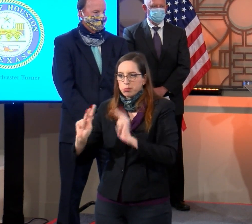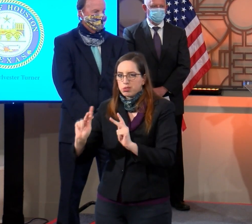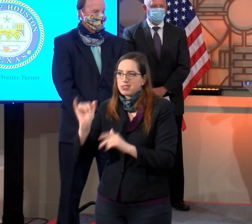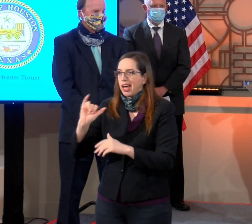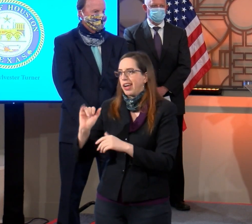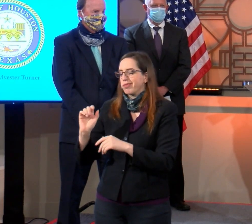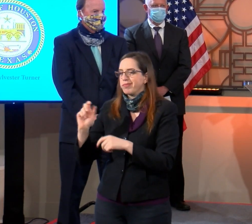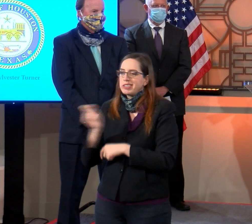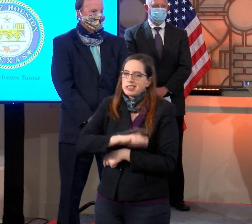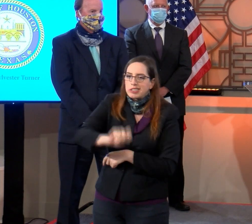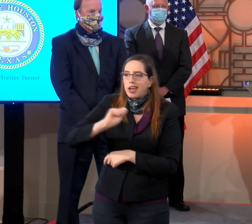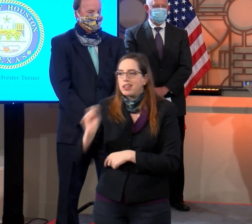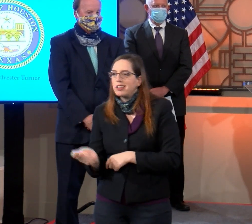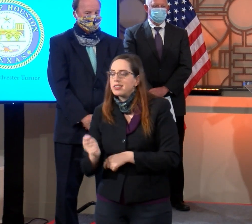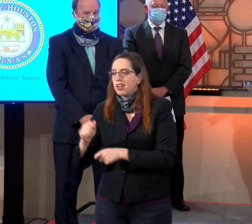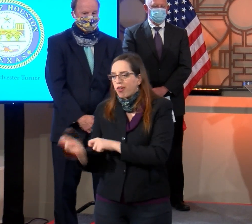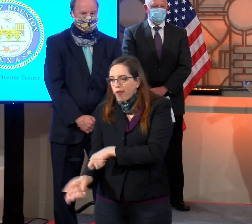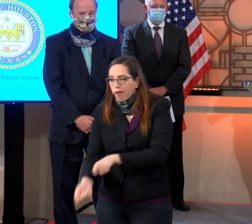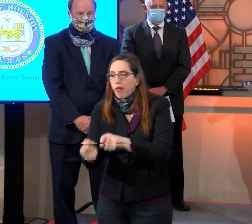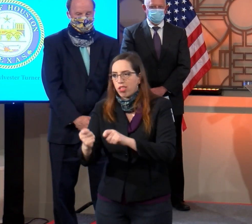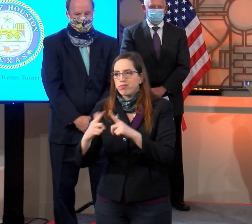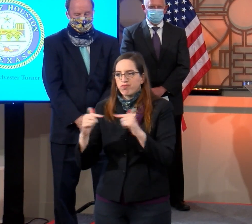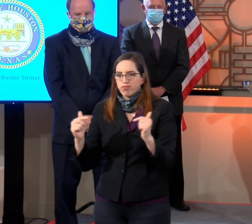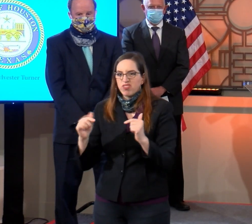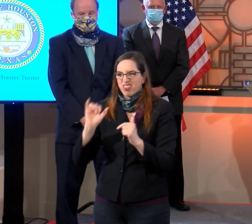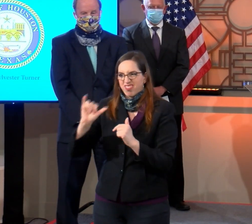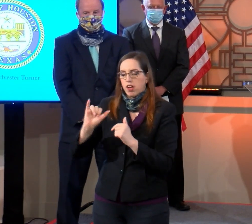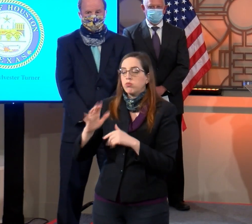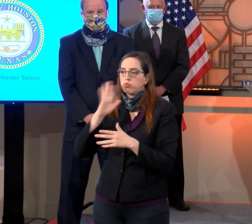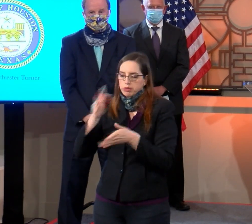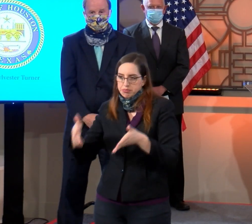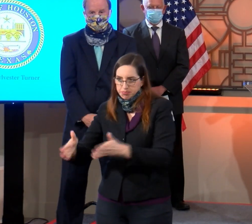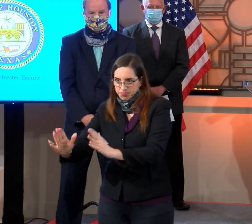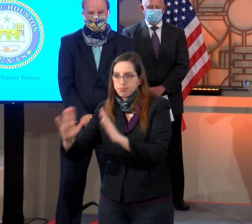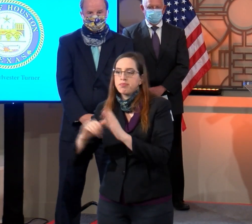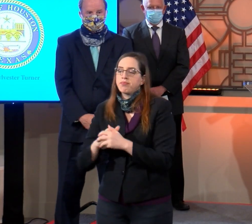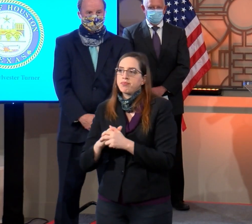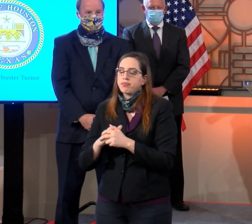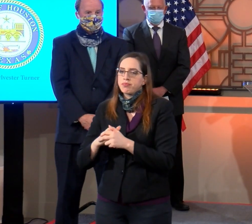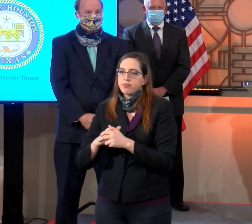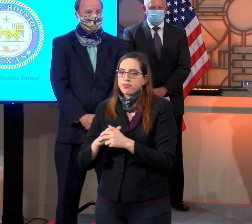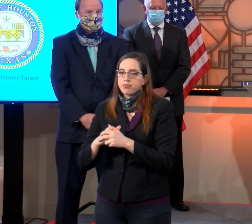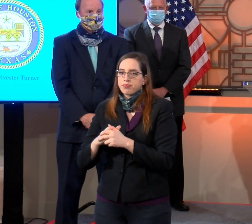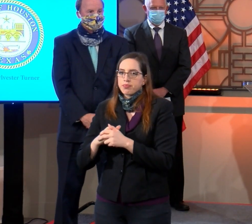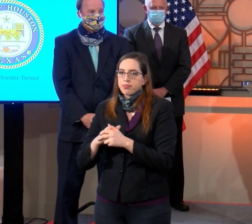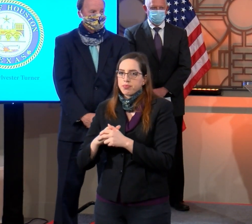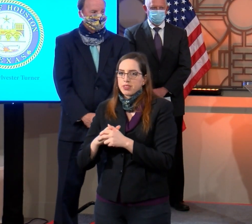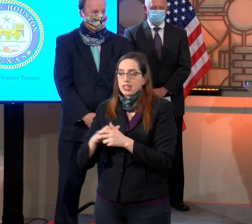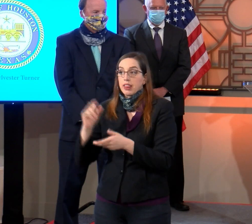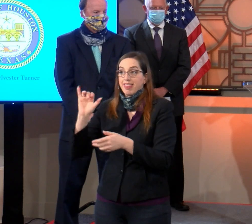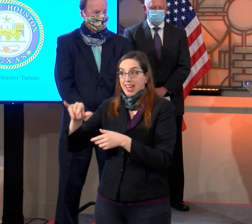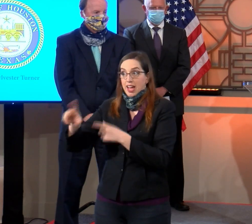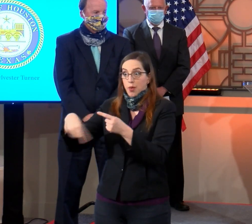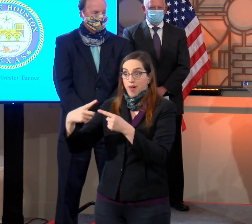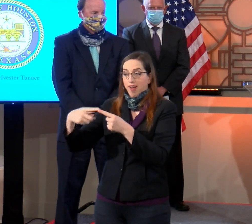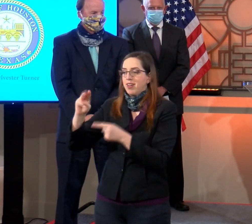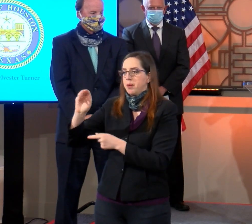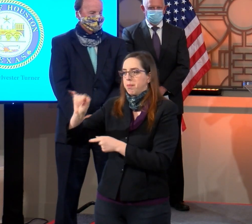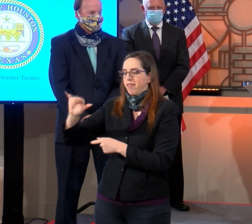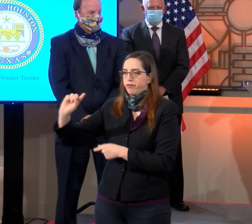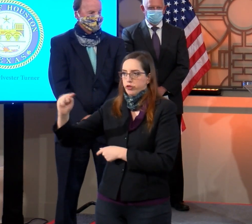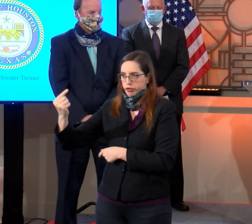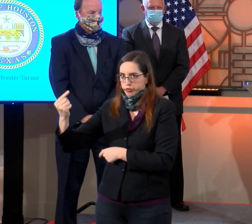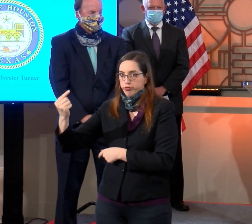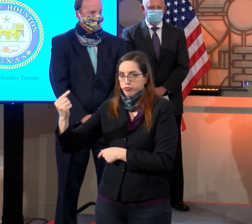golf. Those things also will be allowed as of May the 1st.